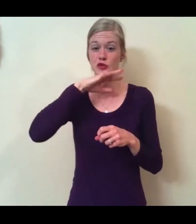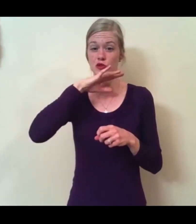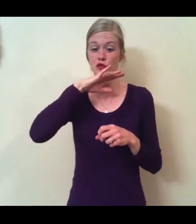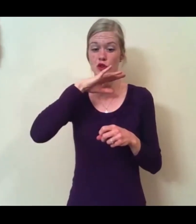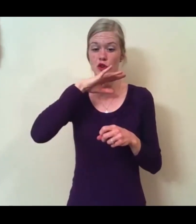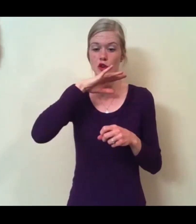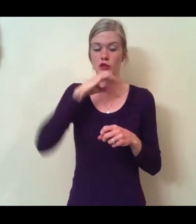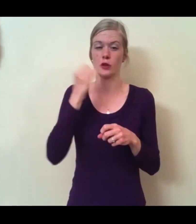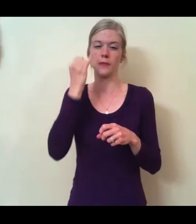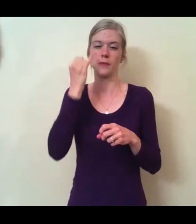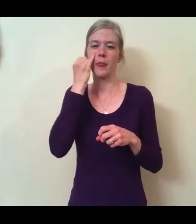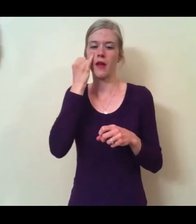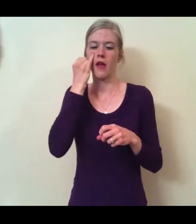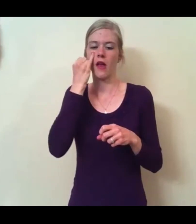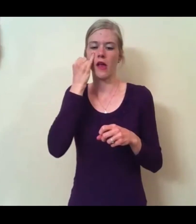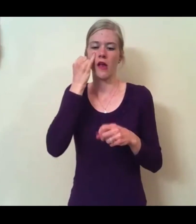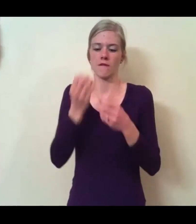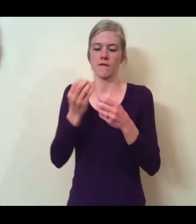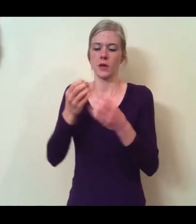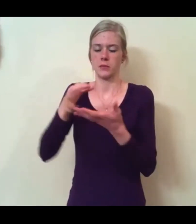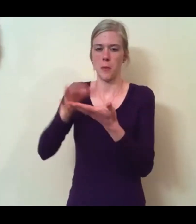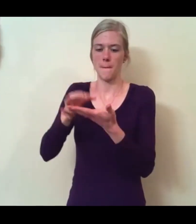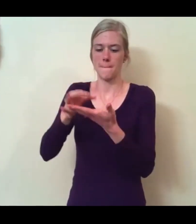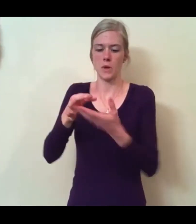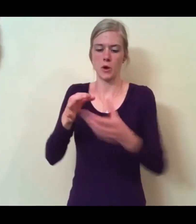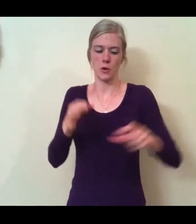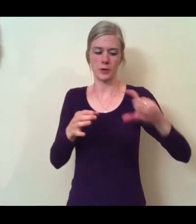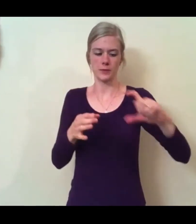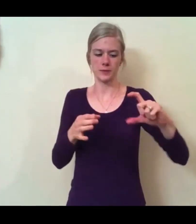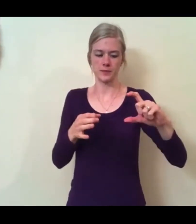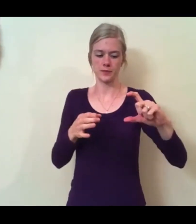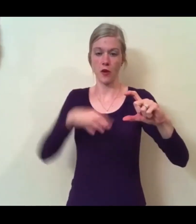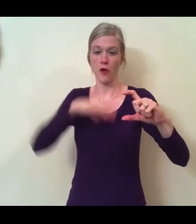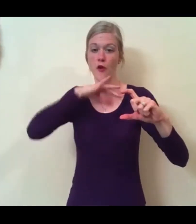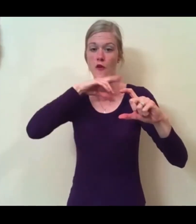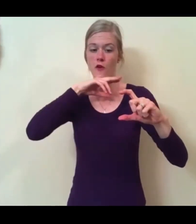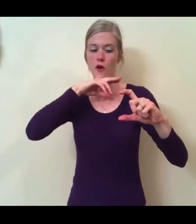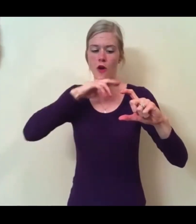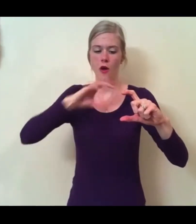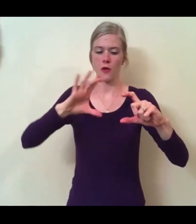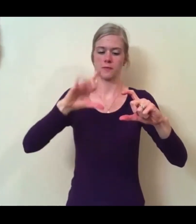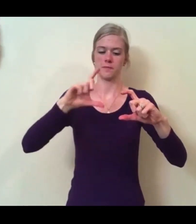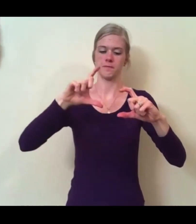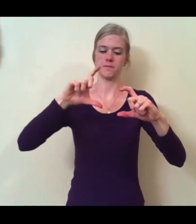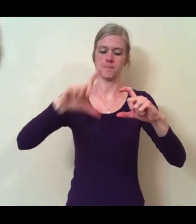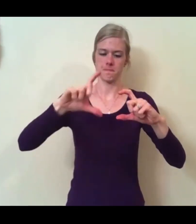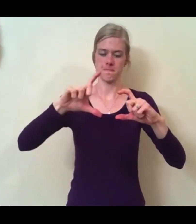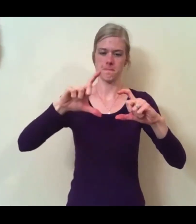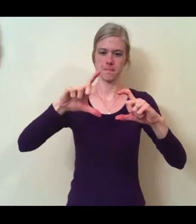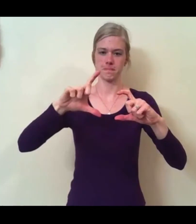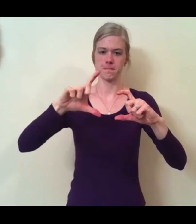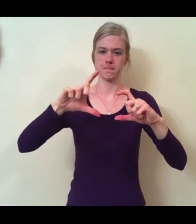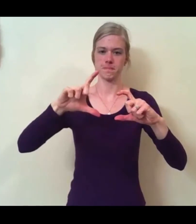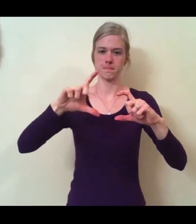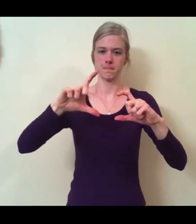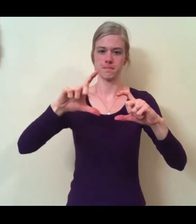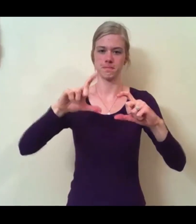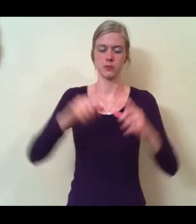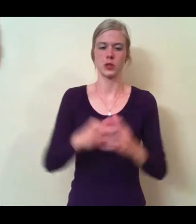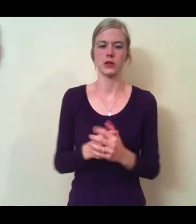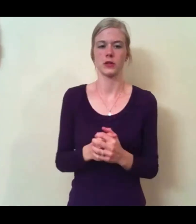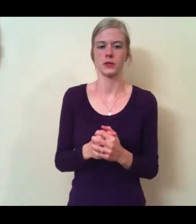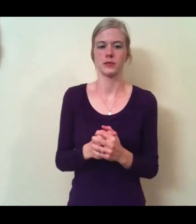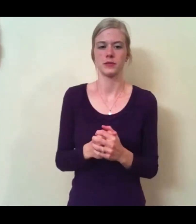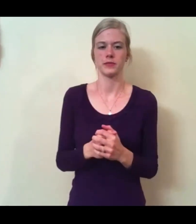if the bulb is 2 inches high, it needs to be covered with 4 inches of dirt. Most